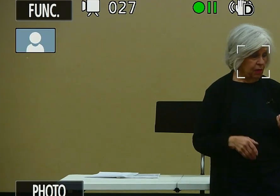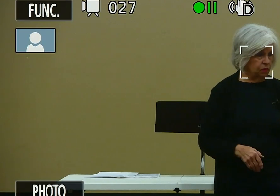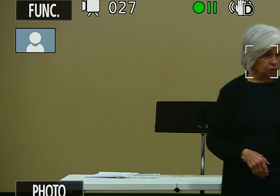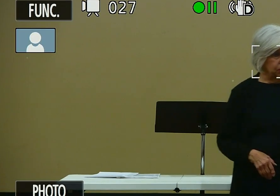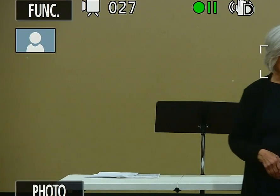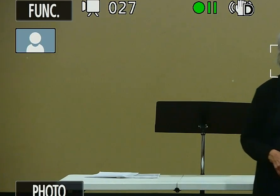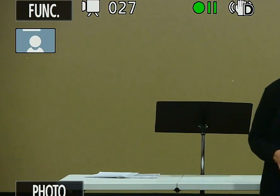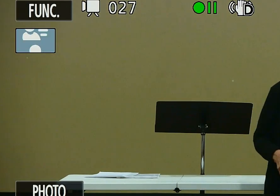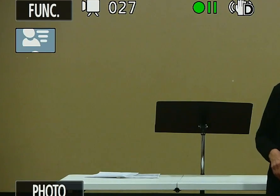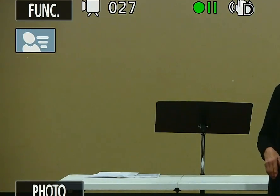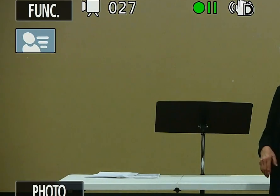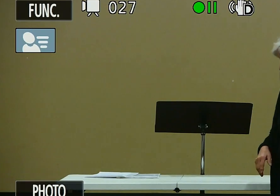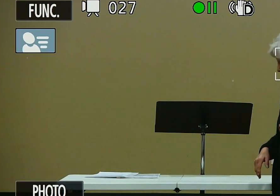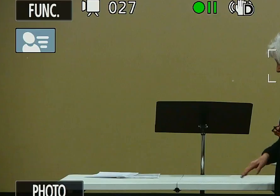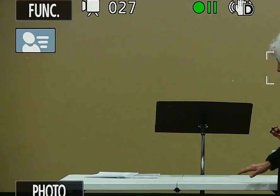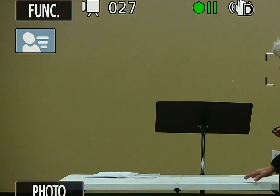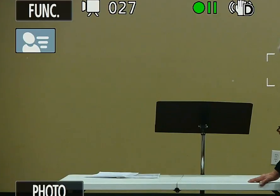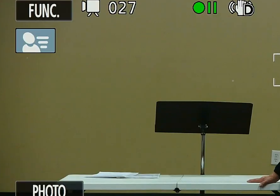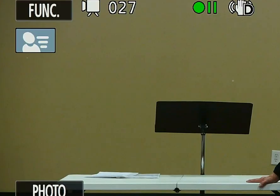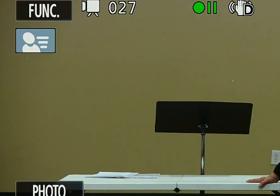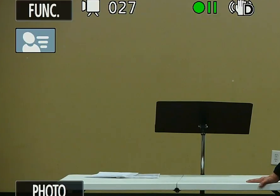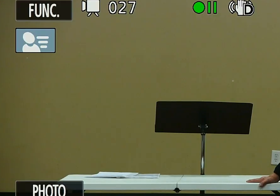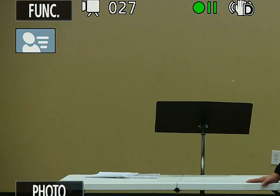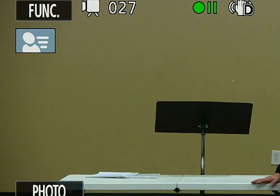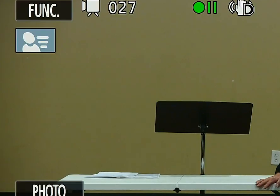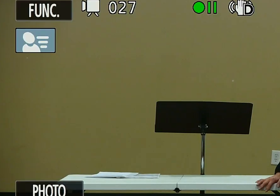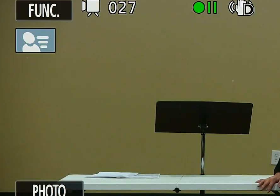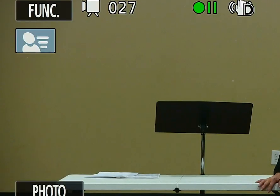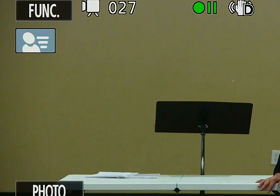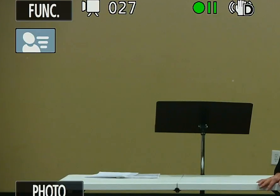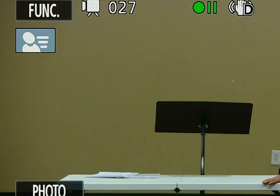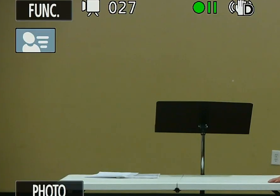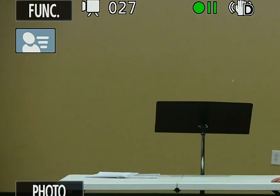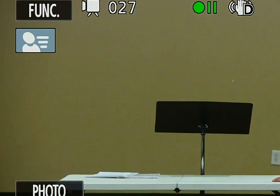are so clear. And then there's some young people. There are people that are learning that